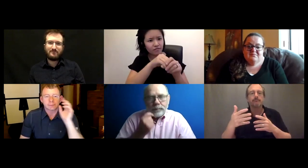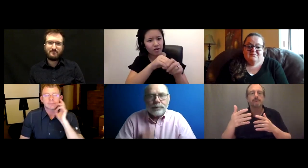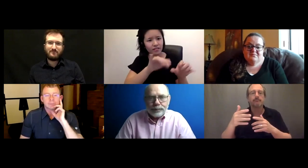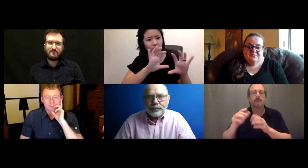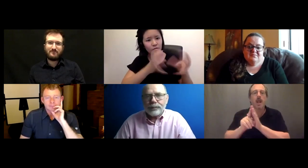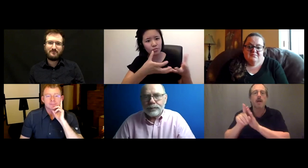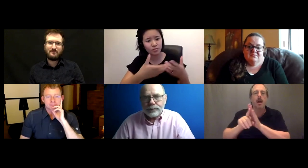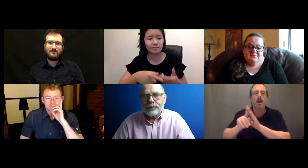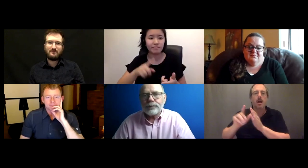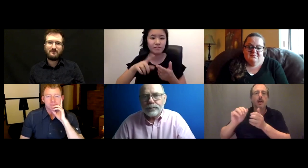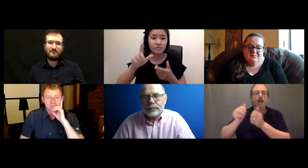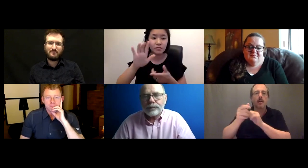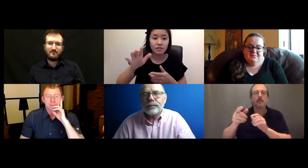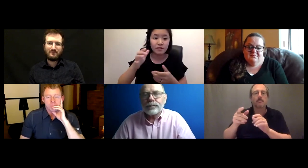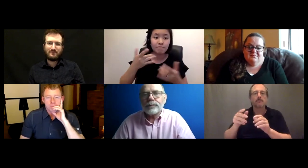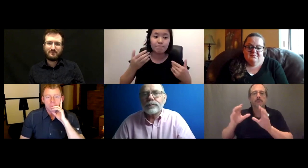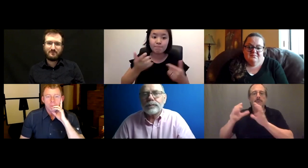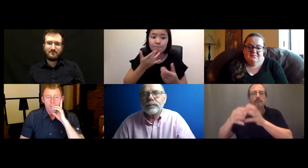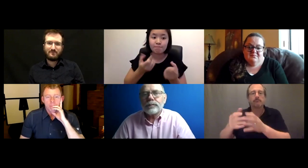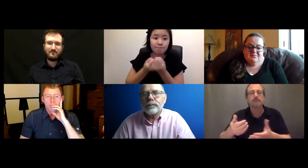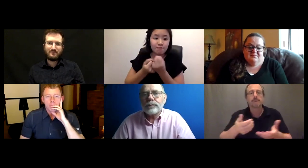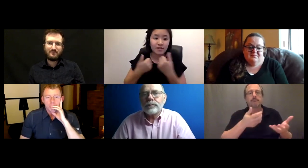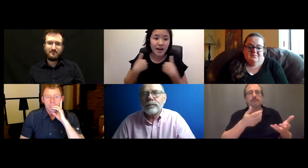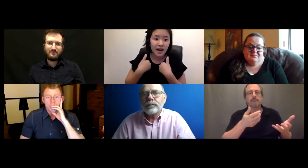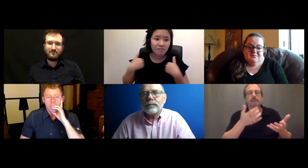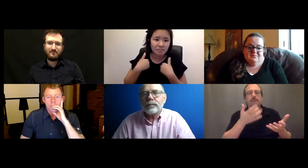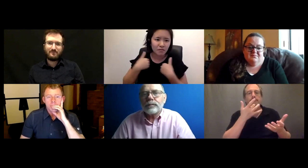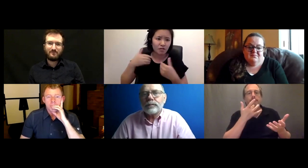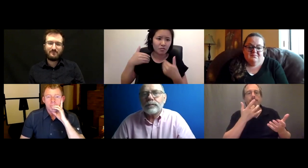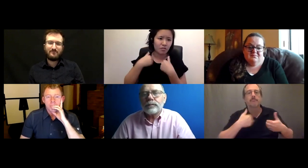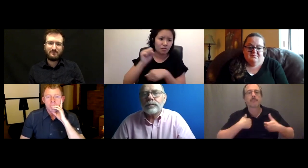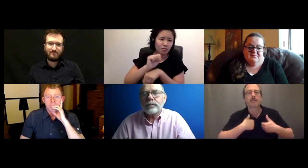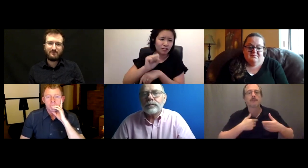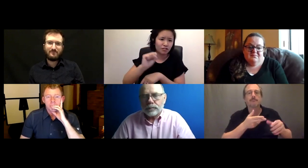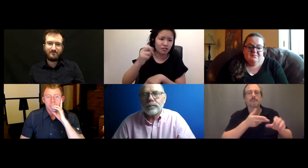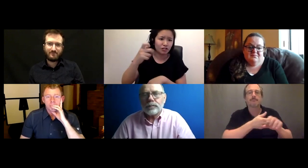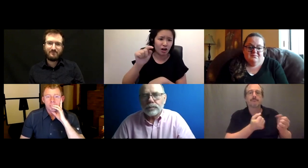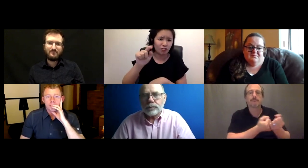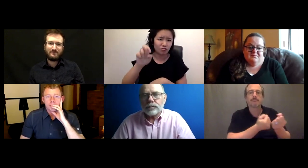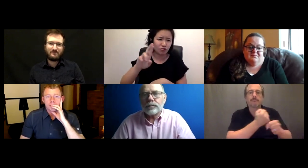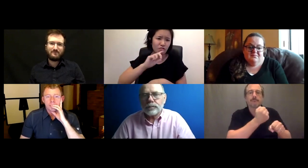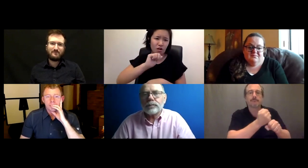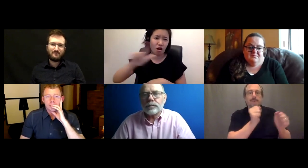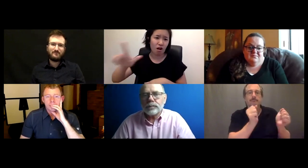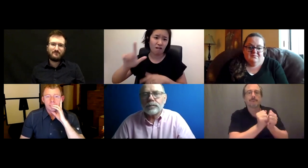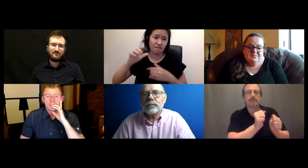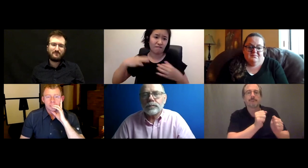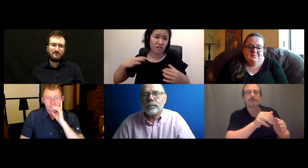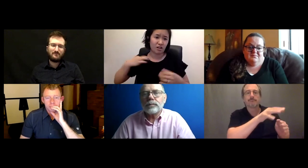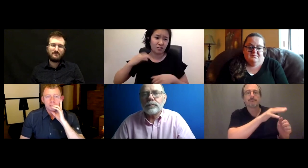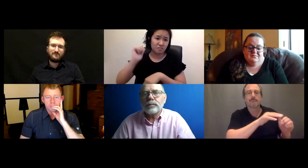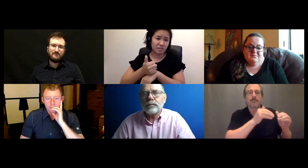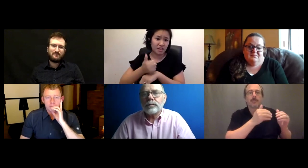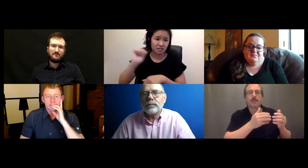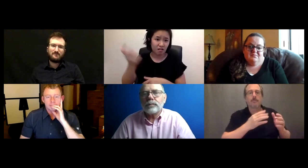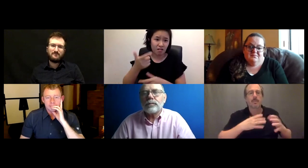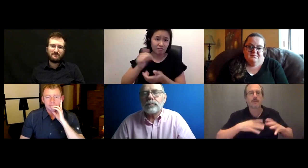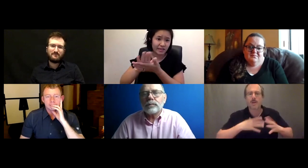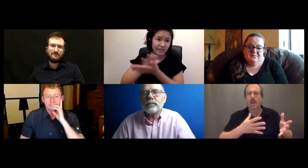right? Get involved in climate action and climate change. If you love animals, work in an animal shelter. These are